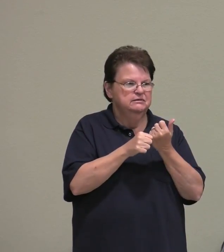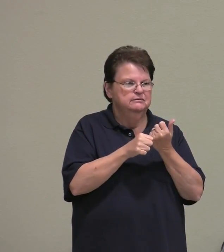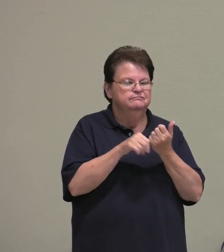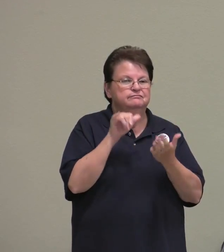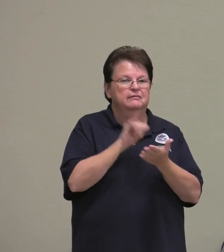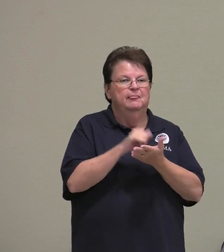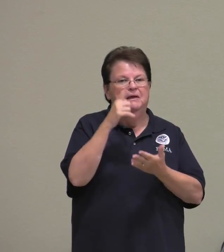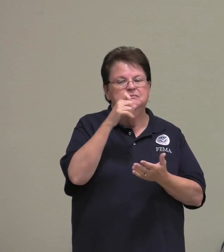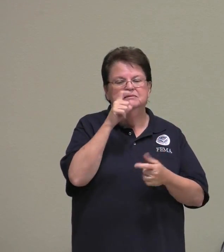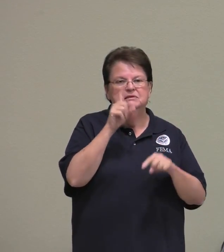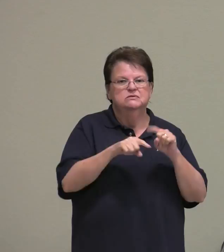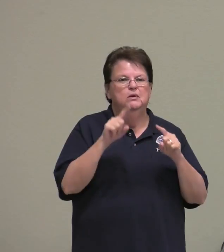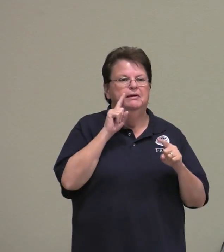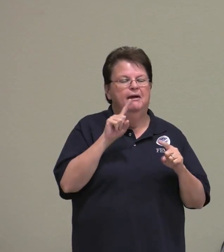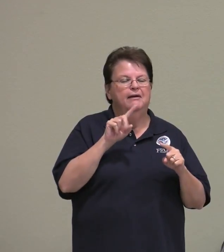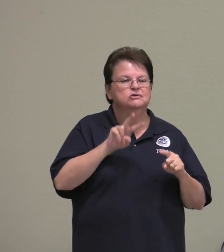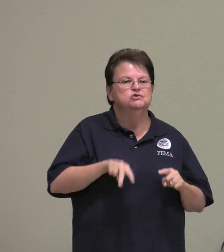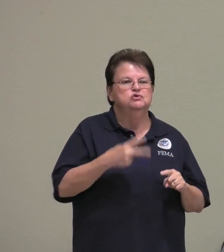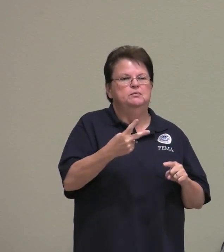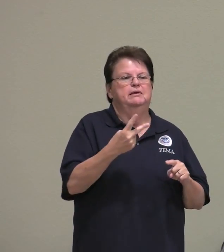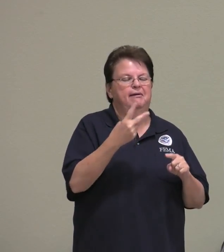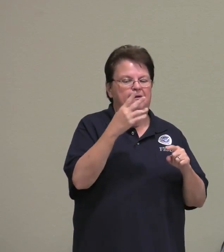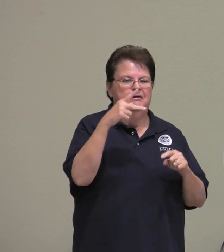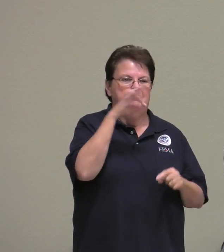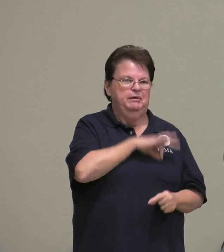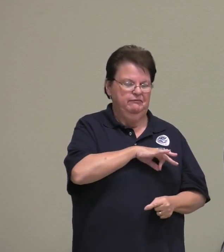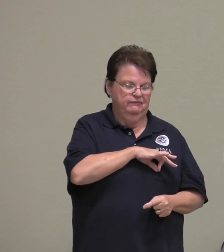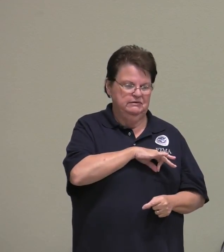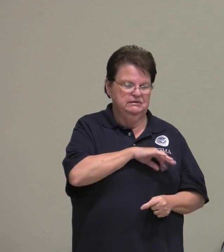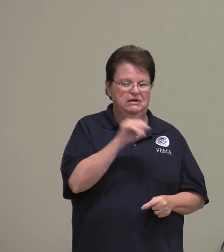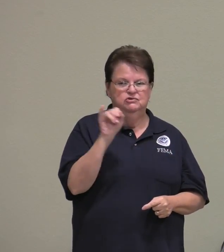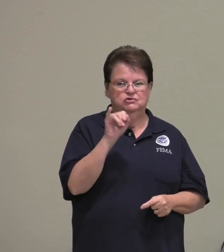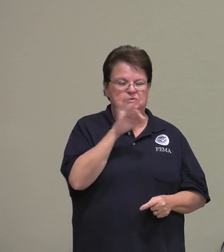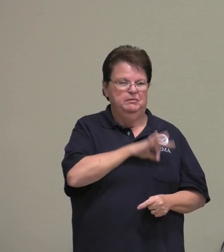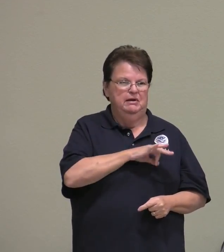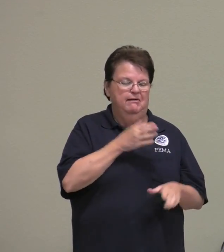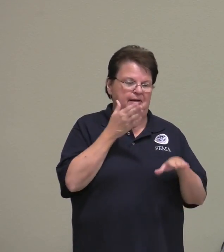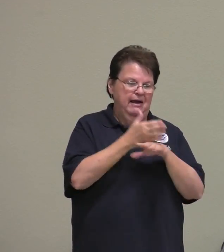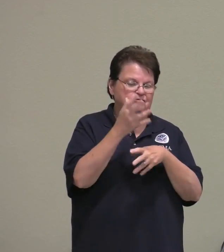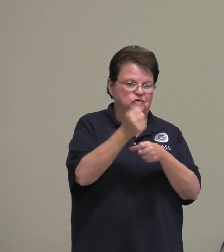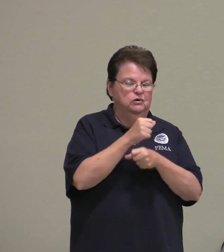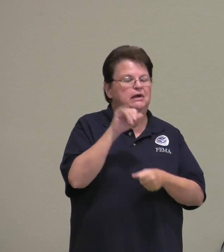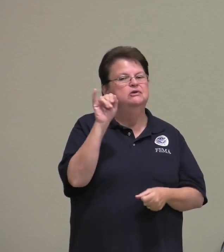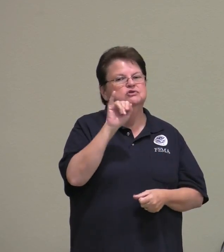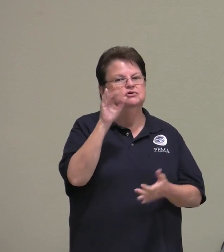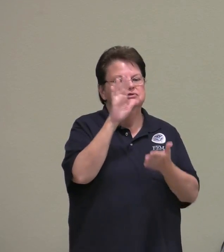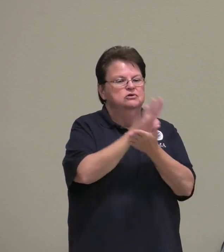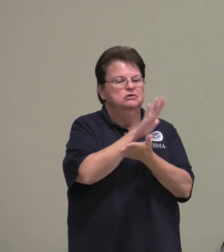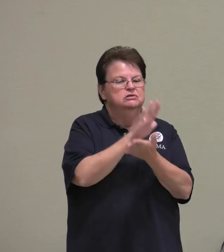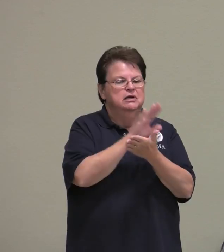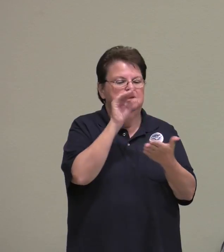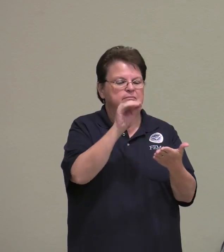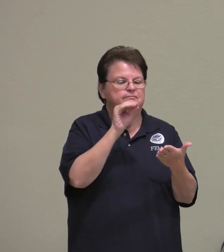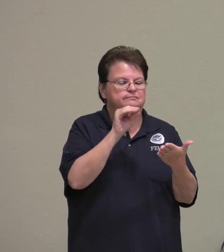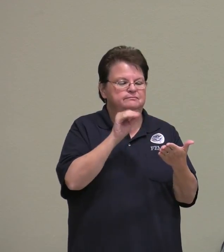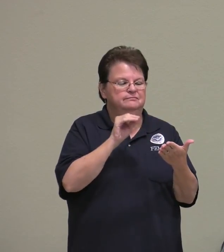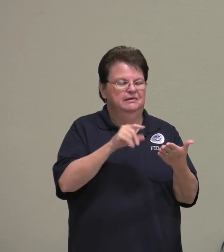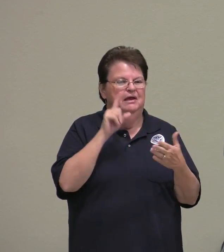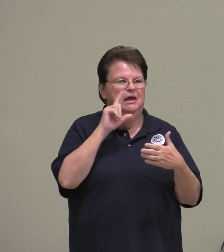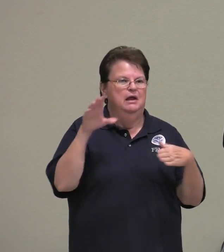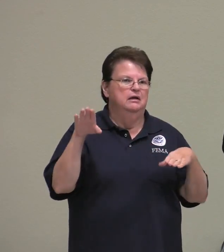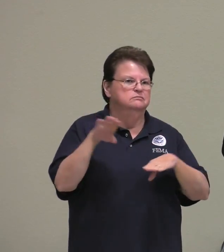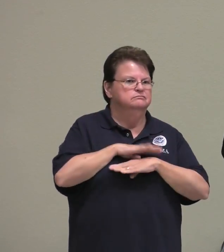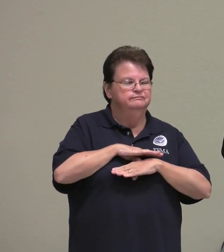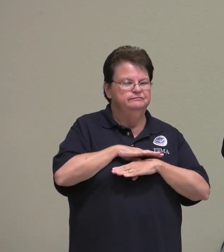That's because we cannot duplicate benefits. Insurance is a benefit. Once you get your insurance documentation and you've reached a tentative